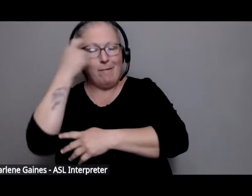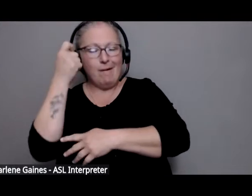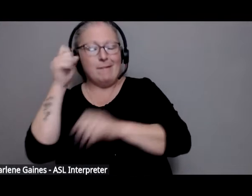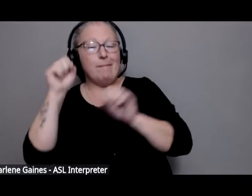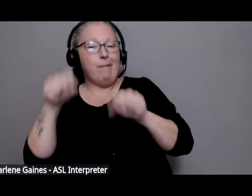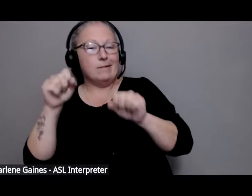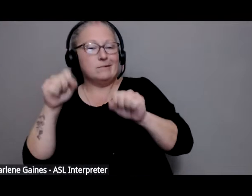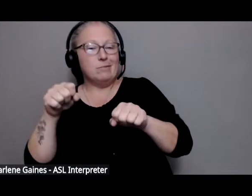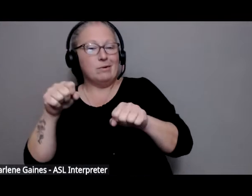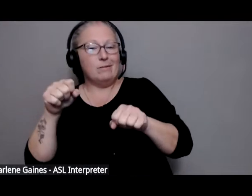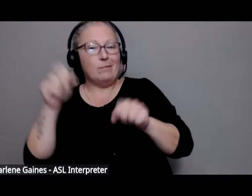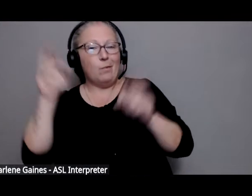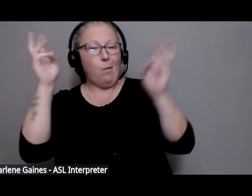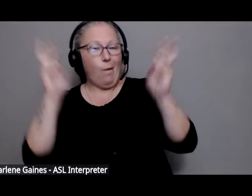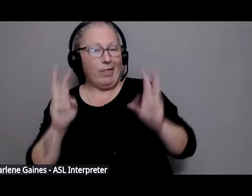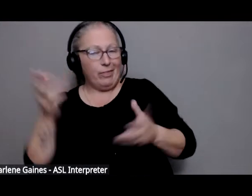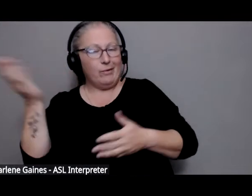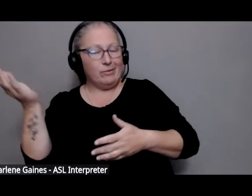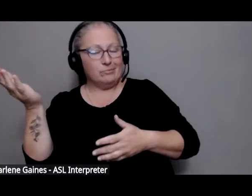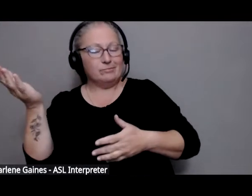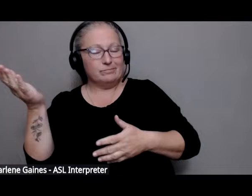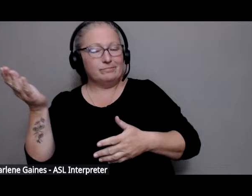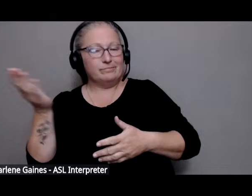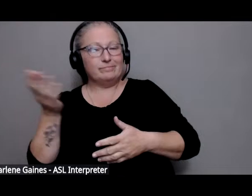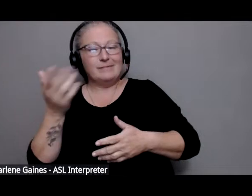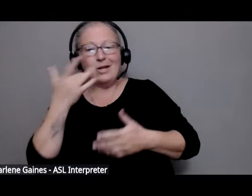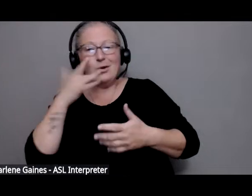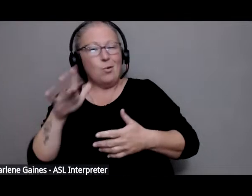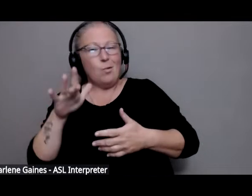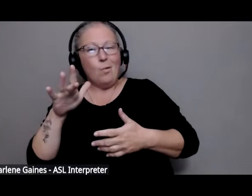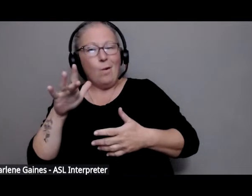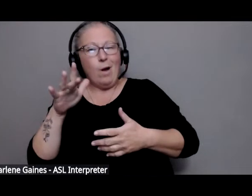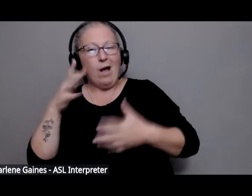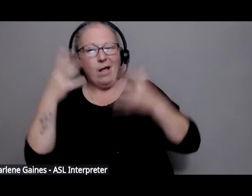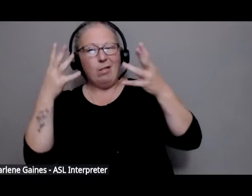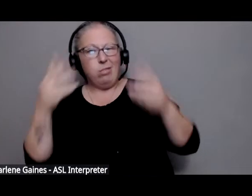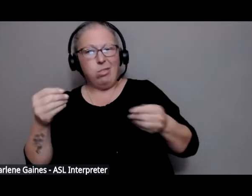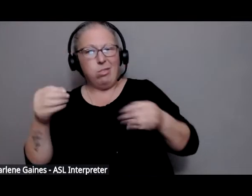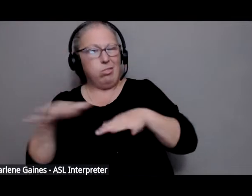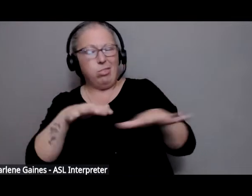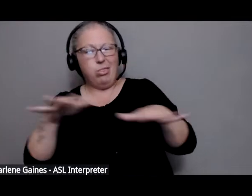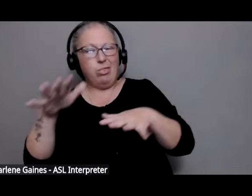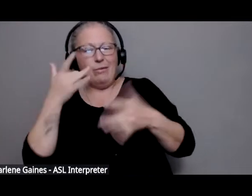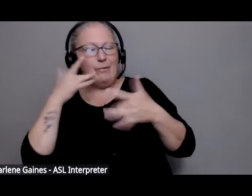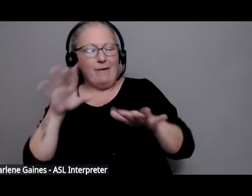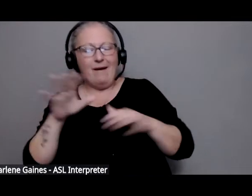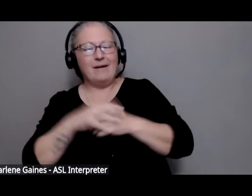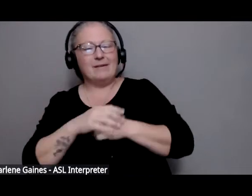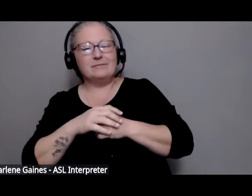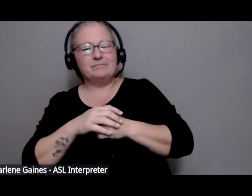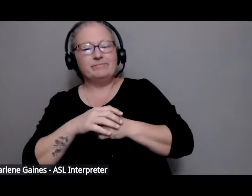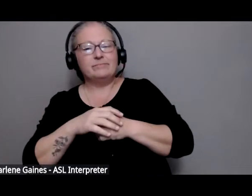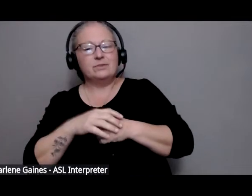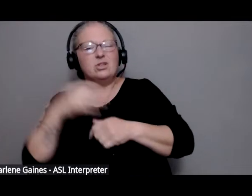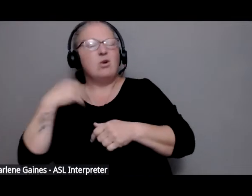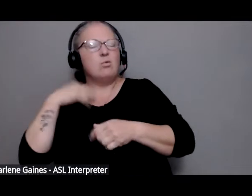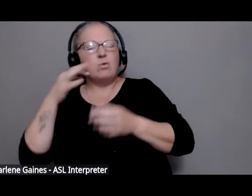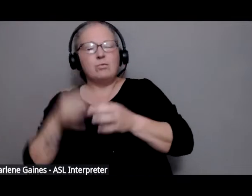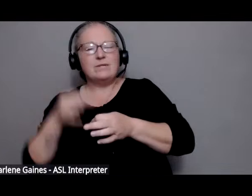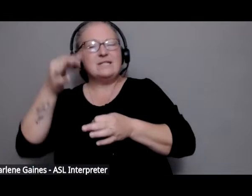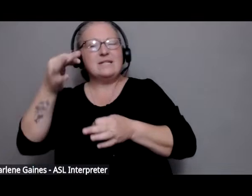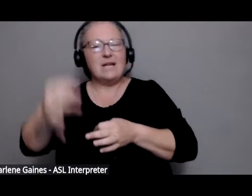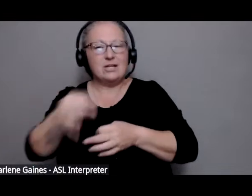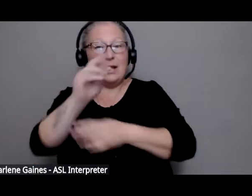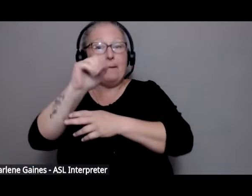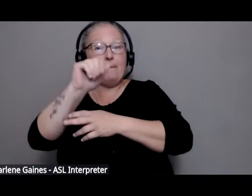possibility of the weather that we're experiencing, and we didn't want to slosh around and, all of that. So we rescheduled the event for